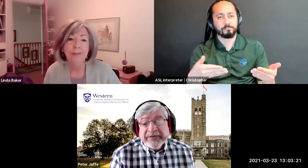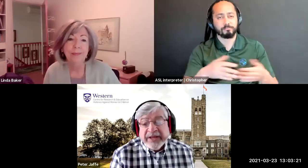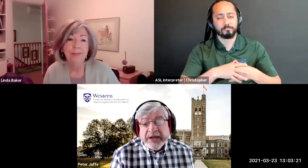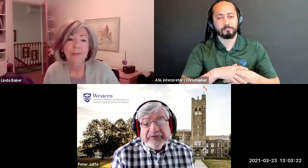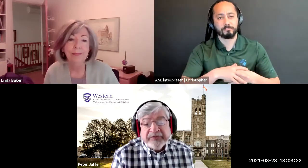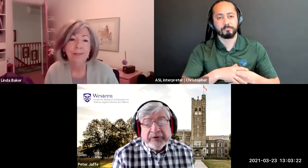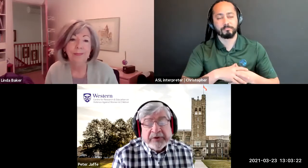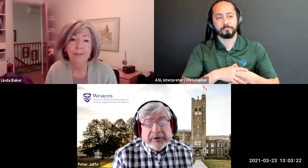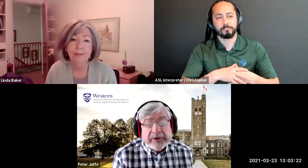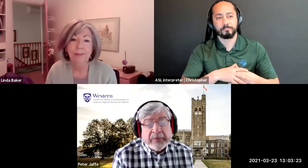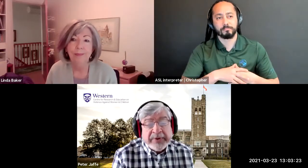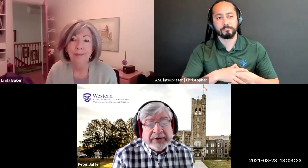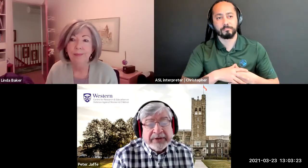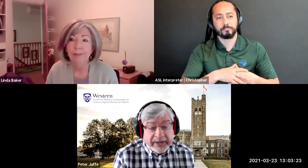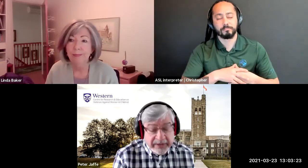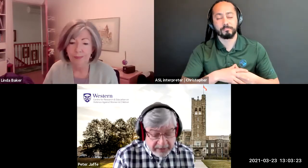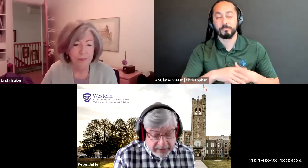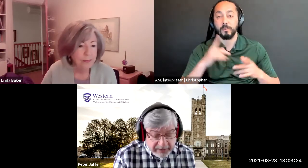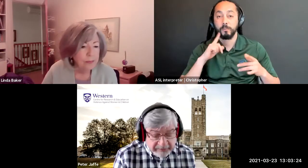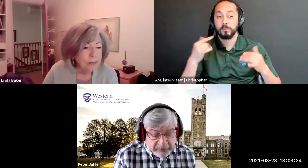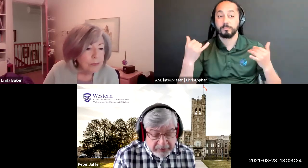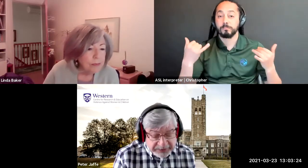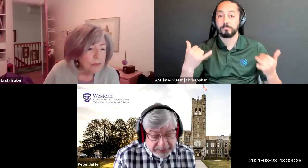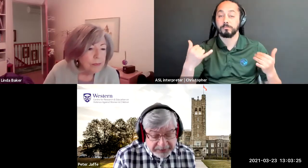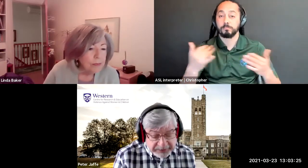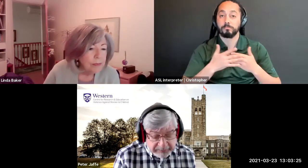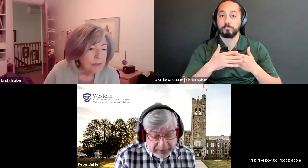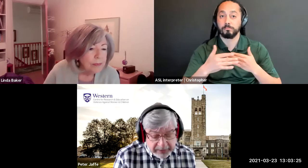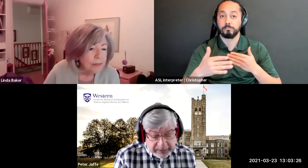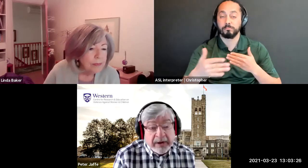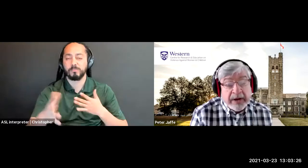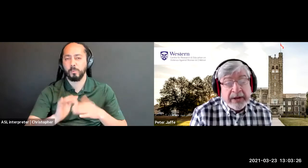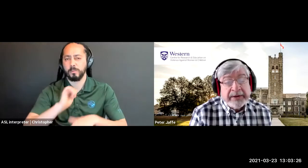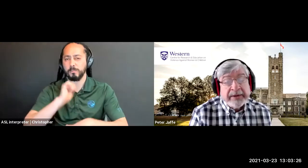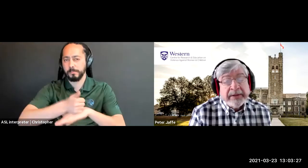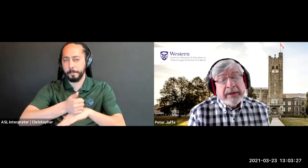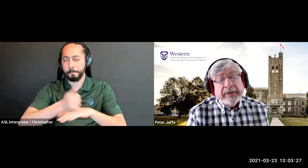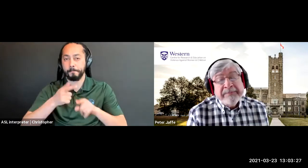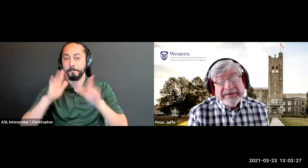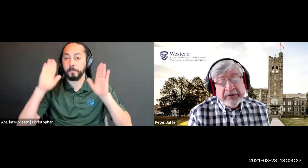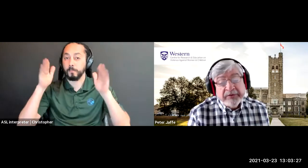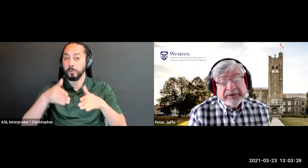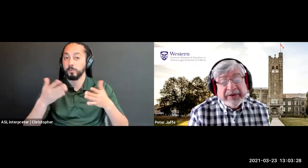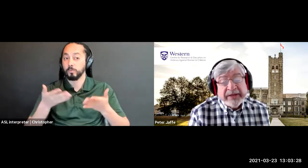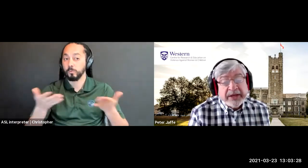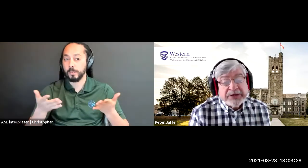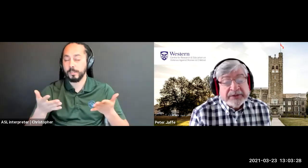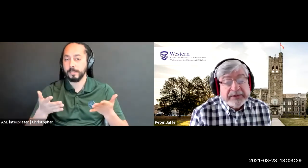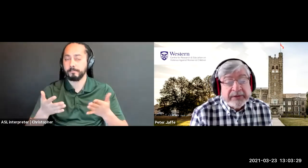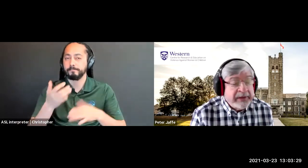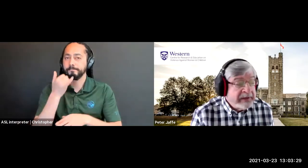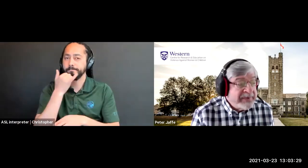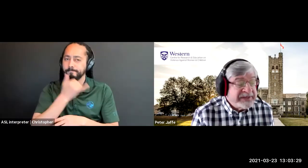To set the stage for our webinar today, our focus is going to be on the misuse of